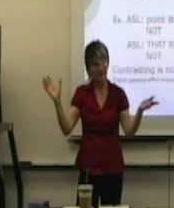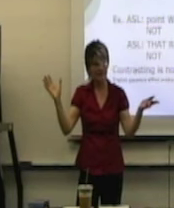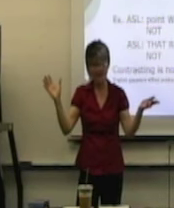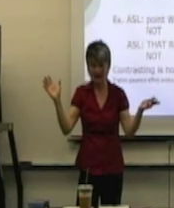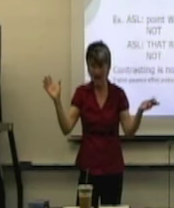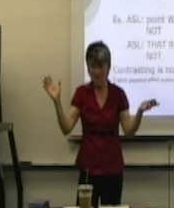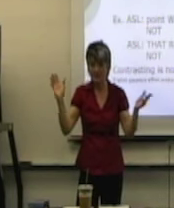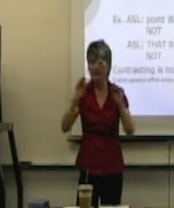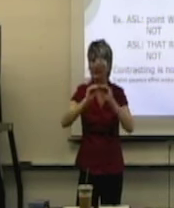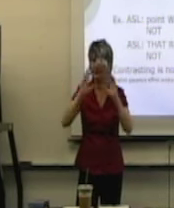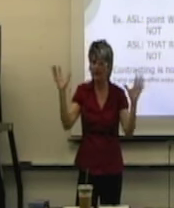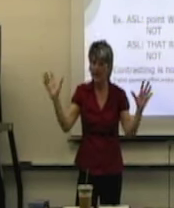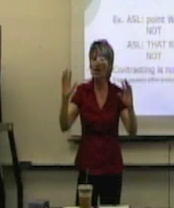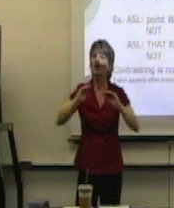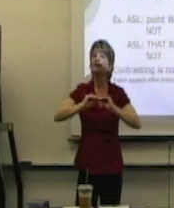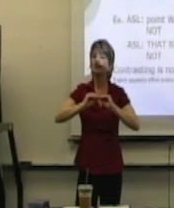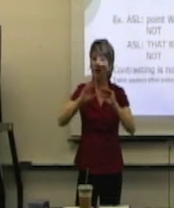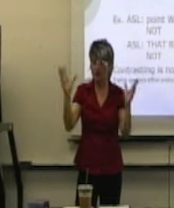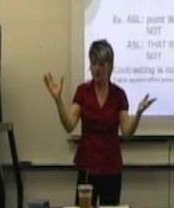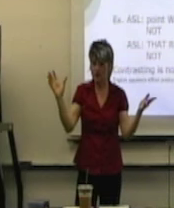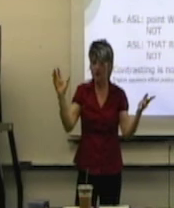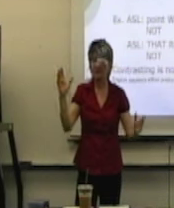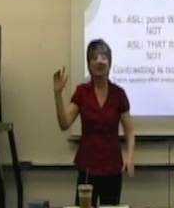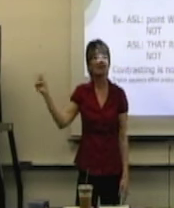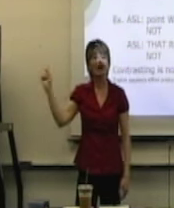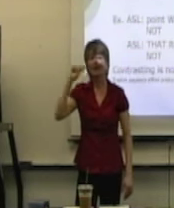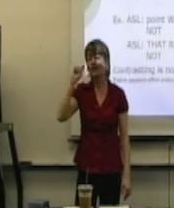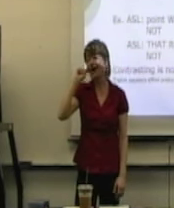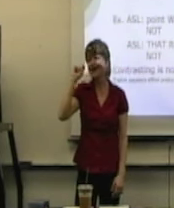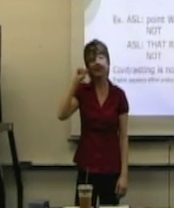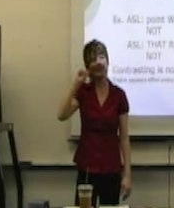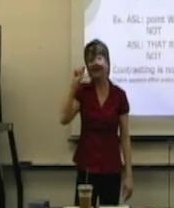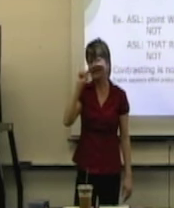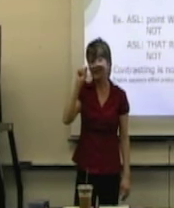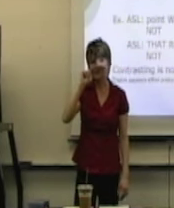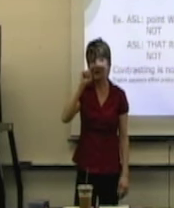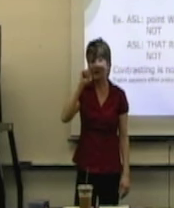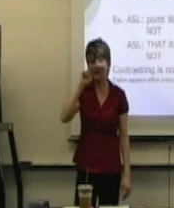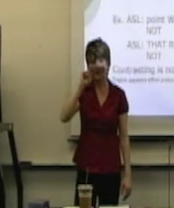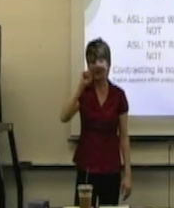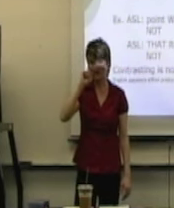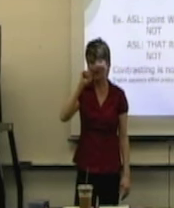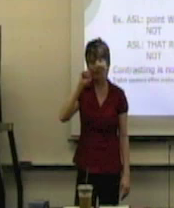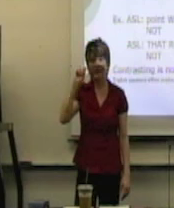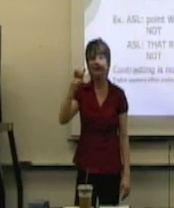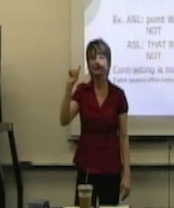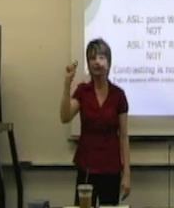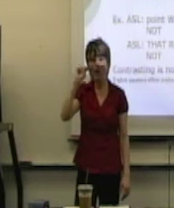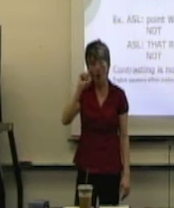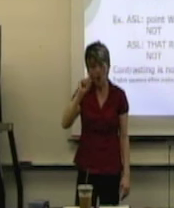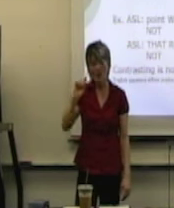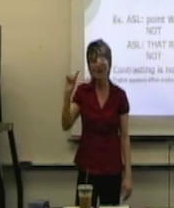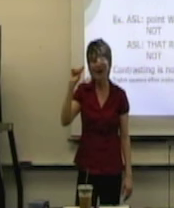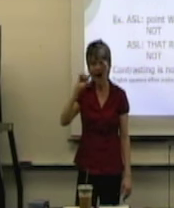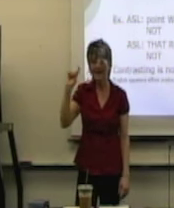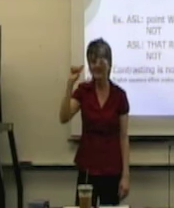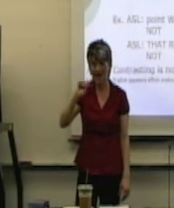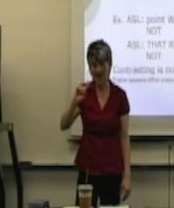Does that help? Mm-hmm. Clarify, shows you the difference. You're not going to get it in spoken English. We have low